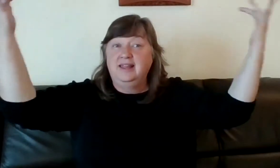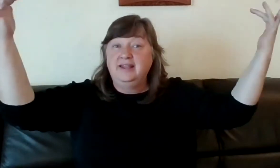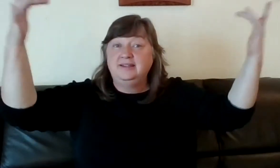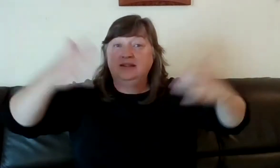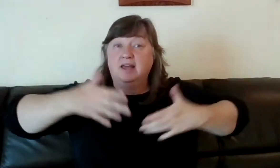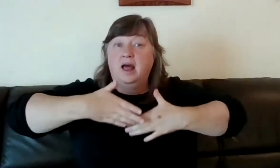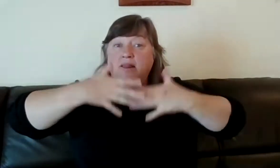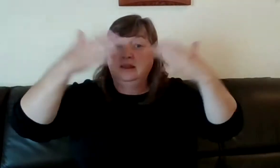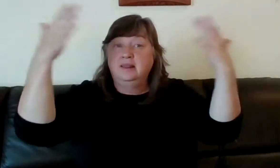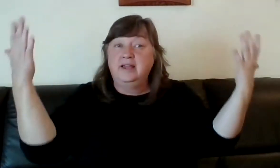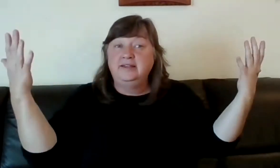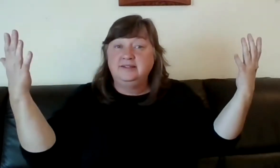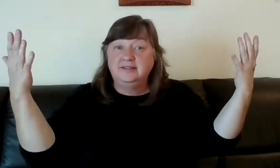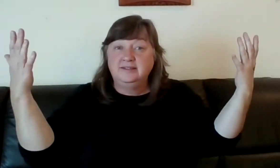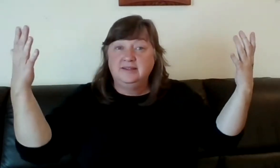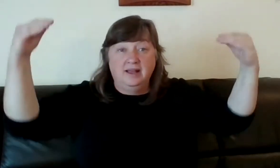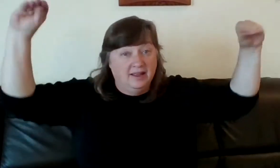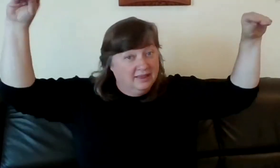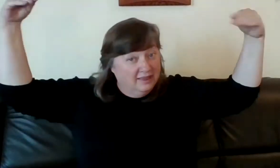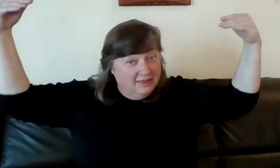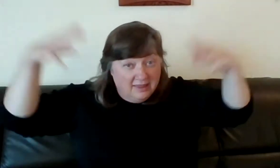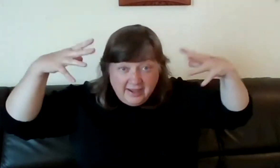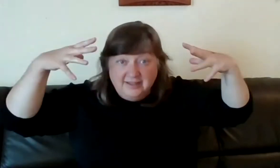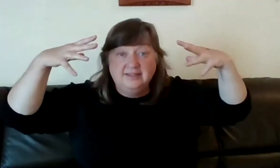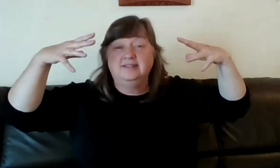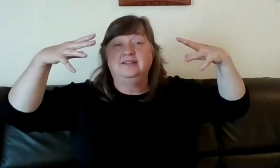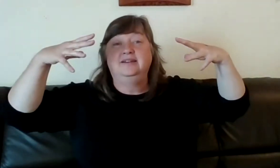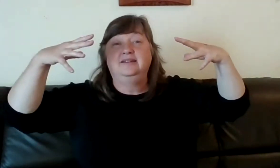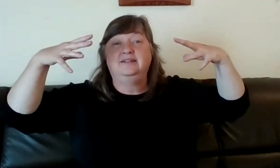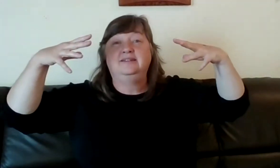Light. Light. Light.